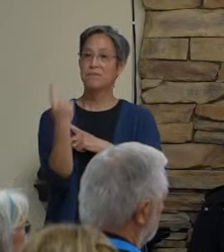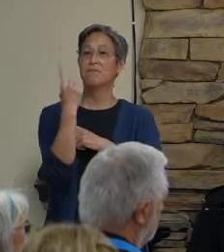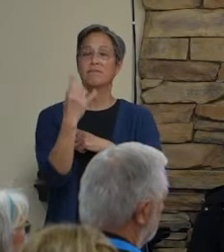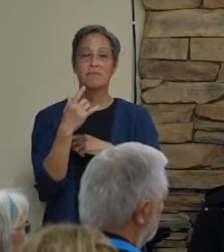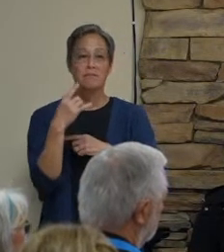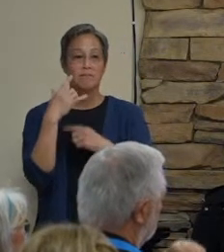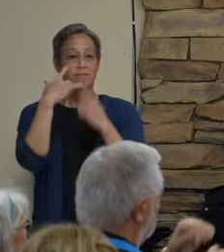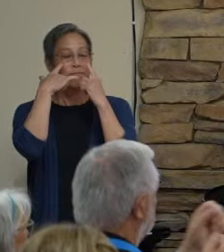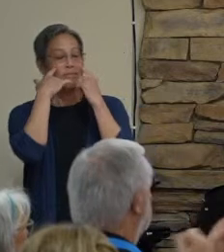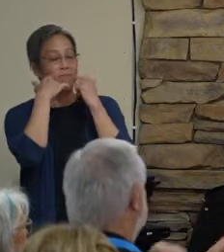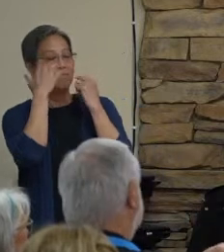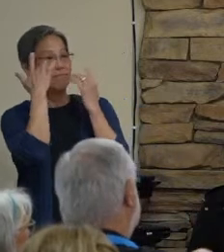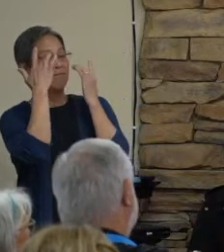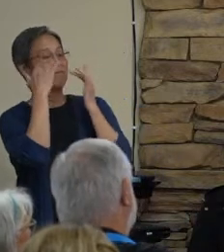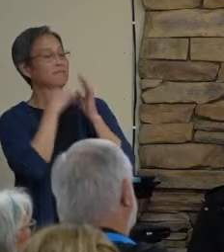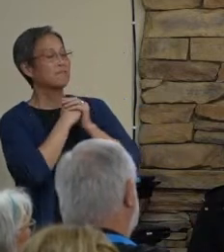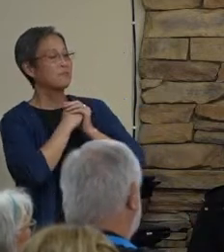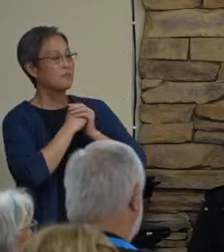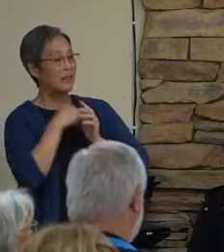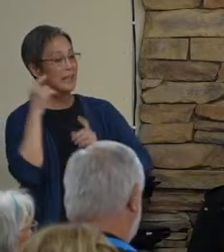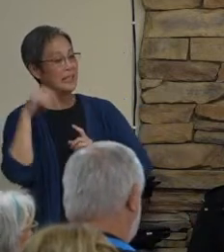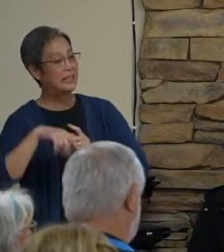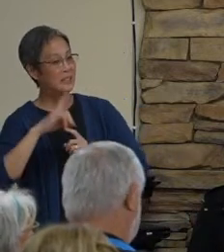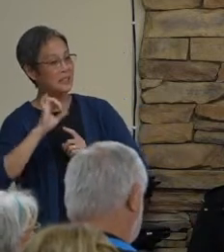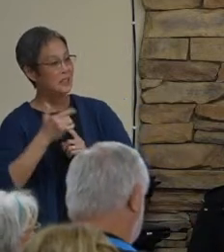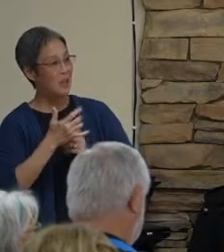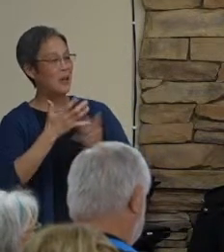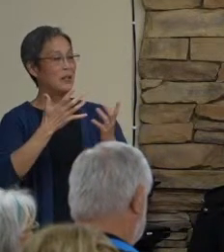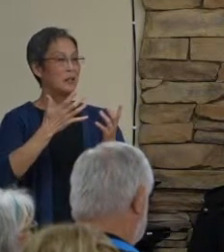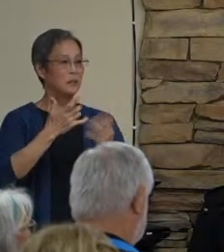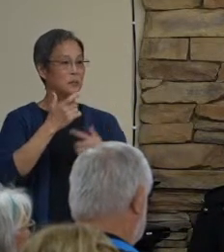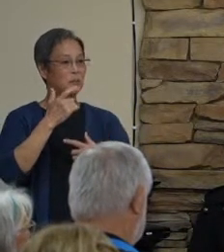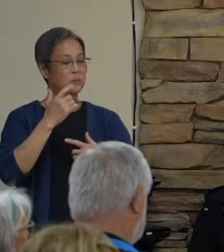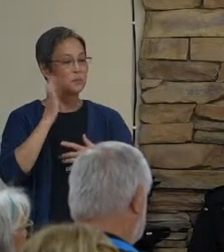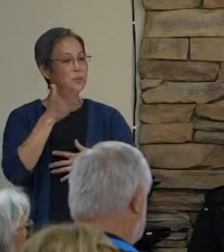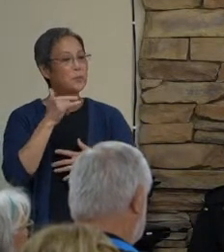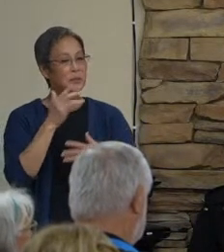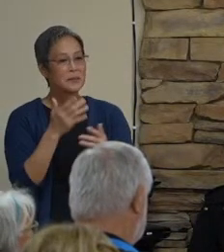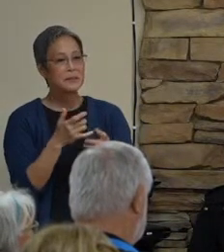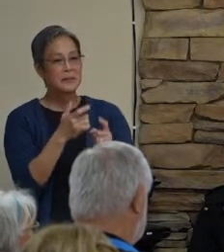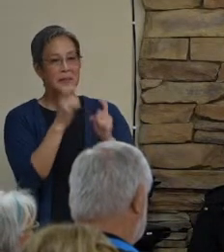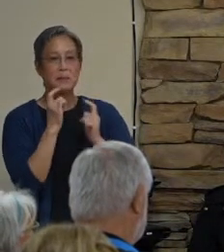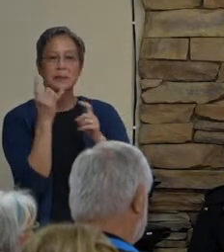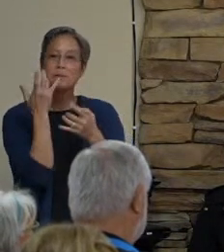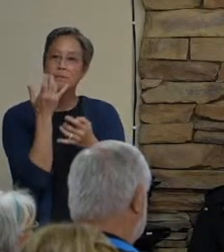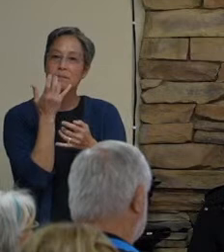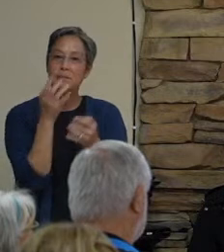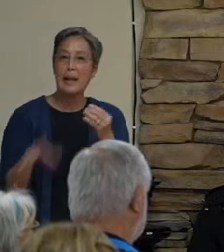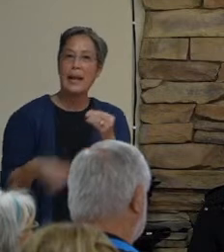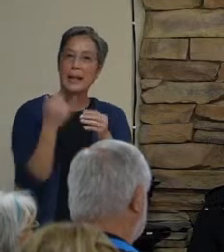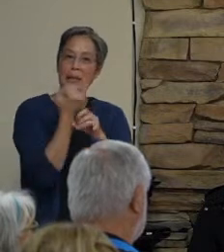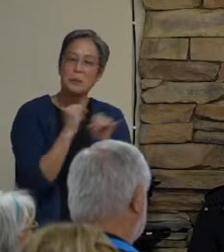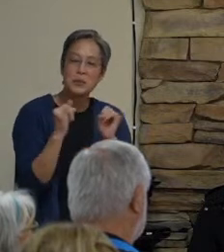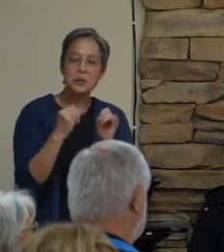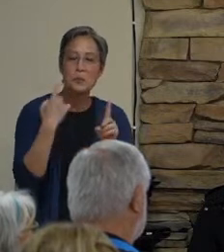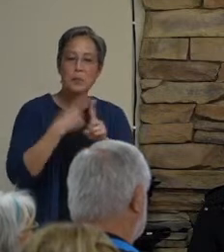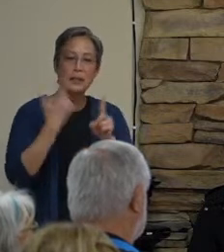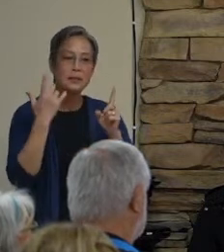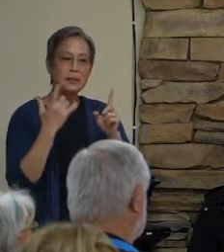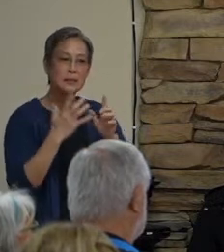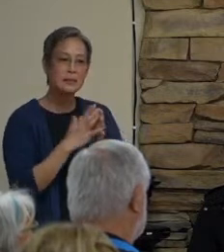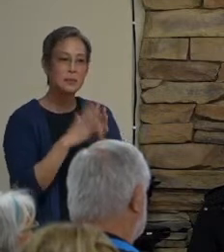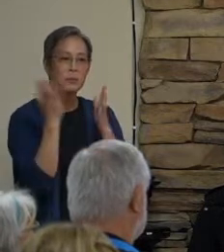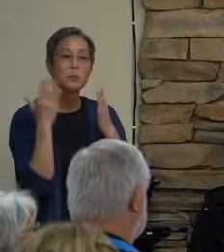in their eyes, saying that this dog is not only going to give them increased independence, but an